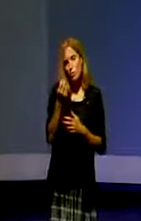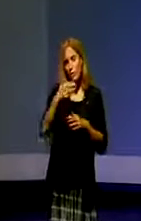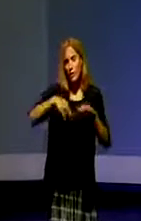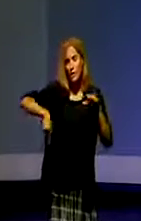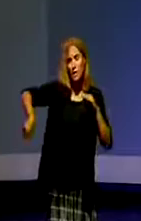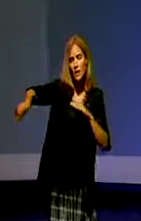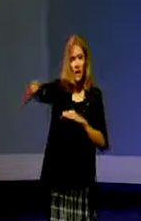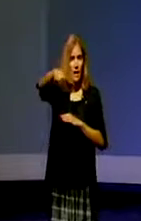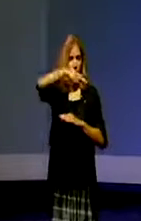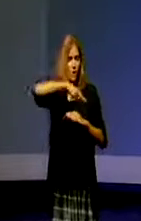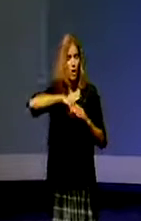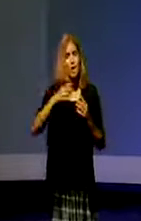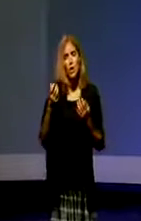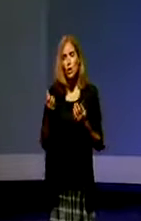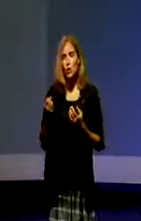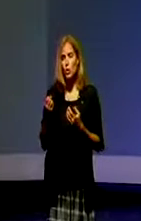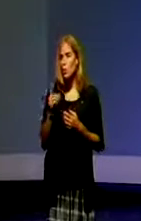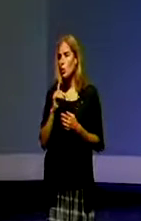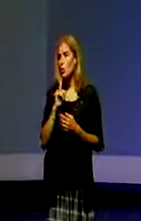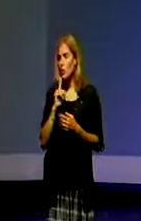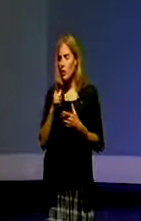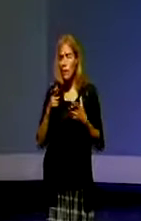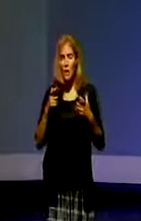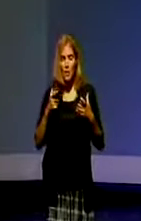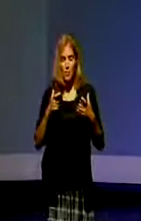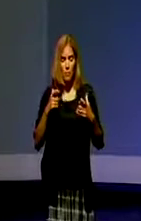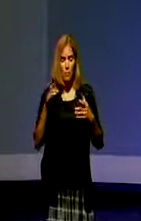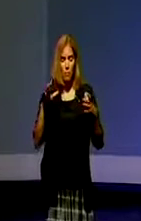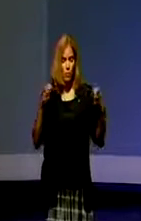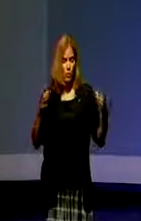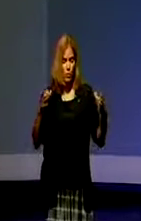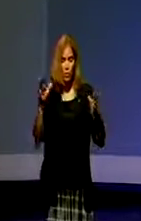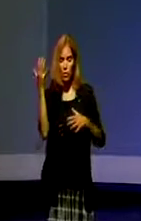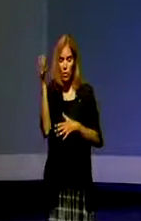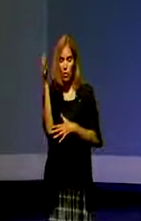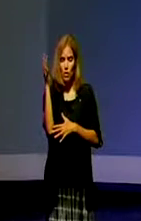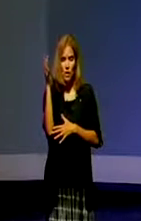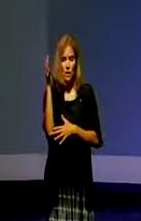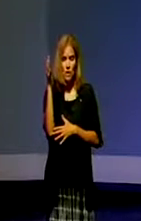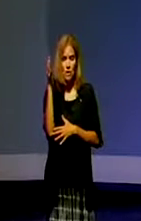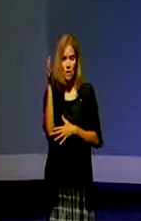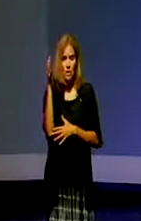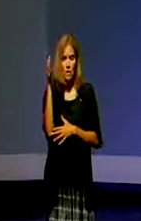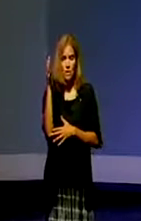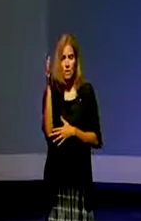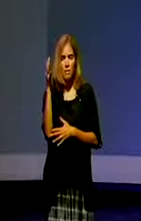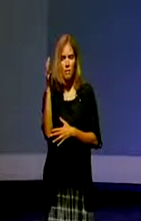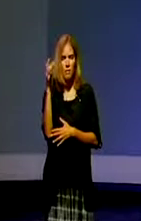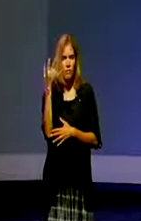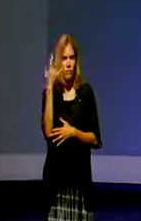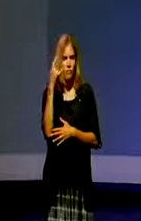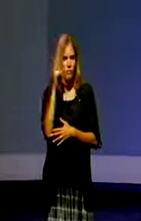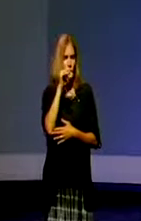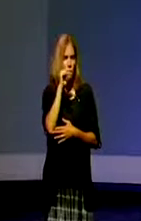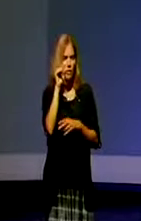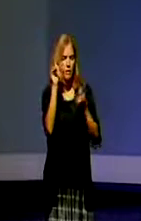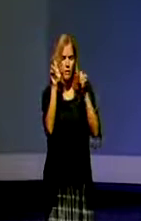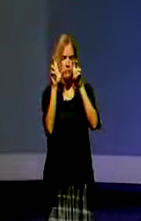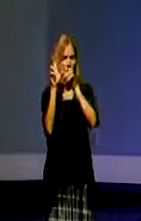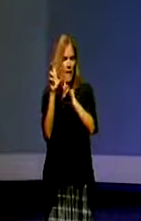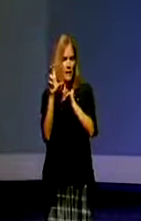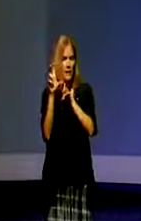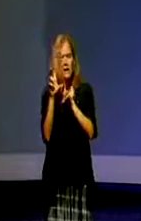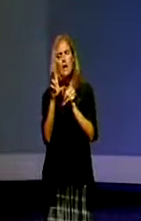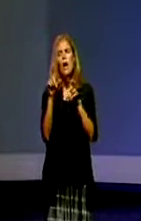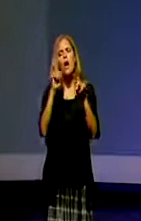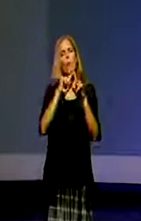in diameter. So it was certainly a bush or a tree big enough for birds to nest in. But